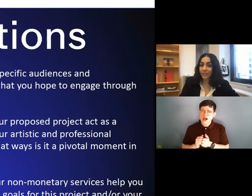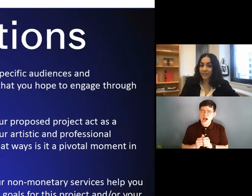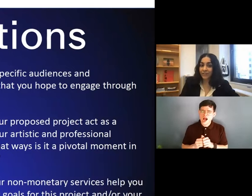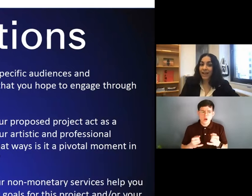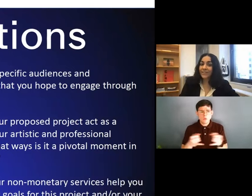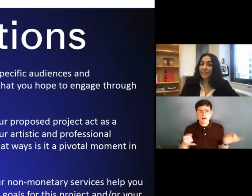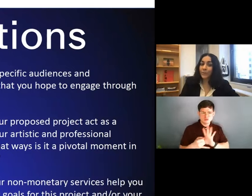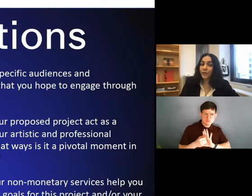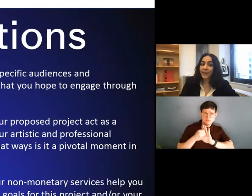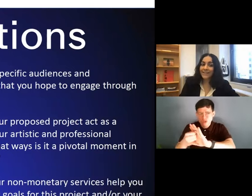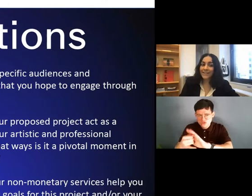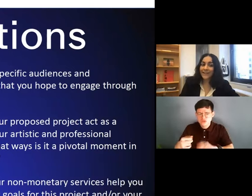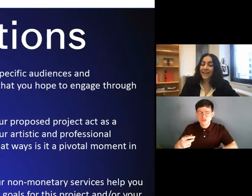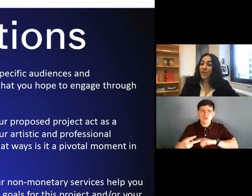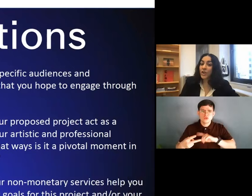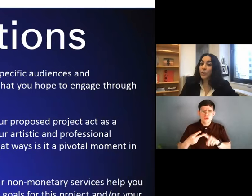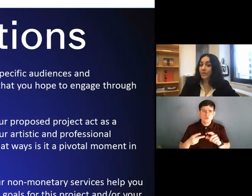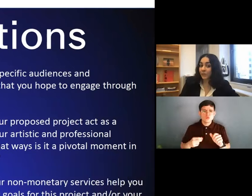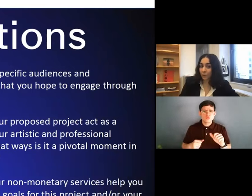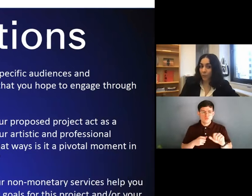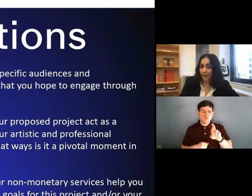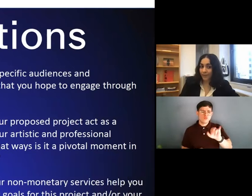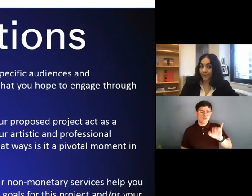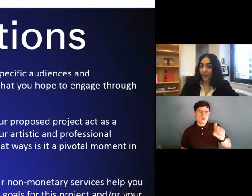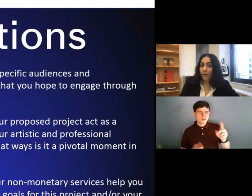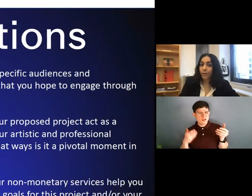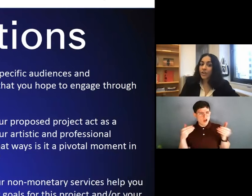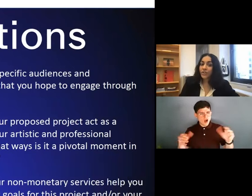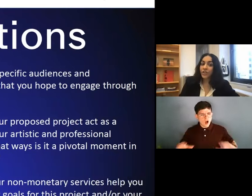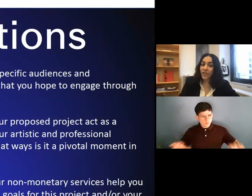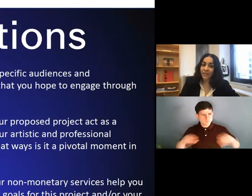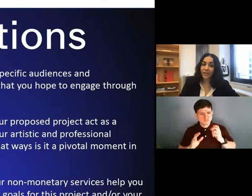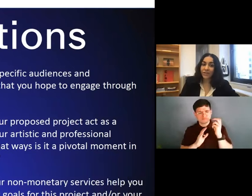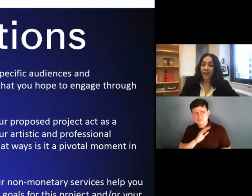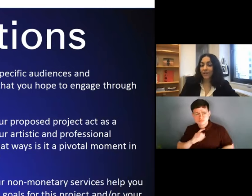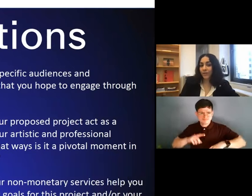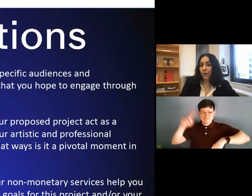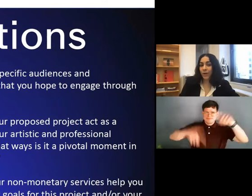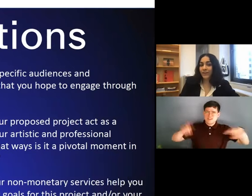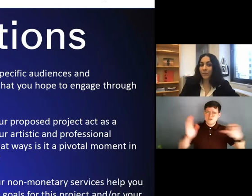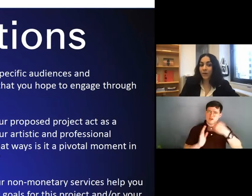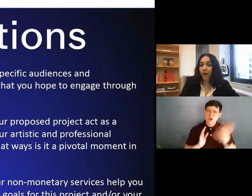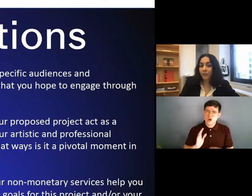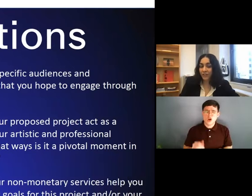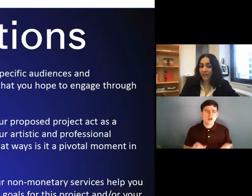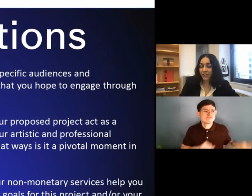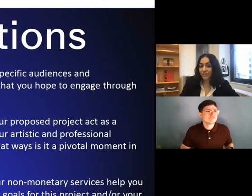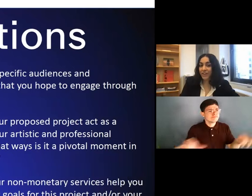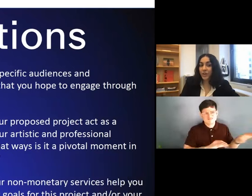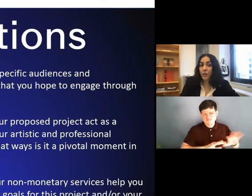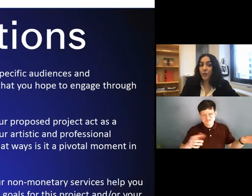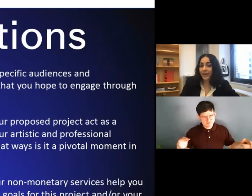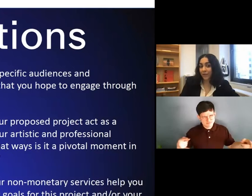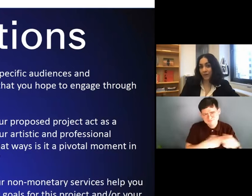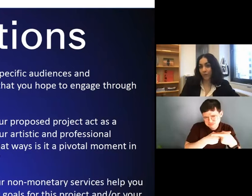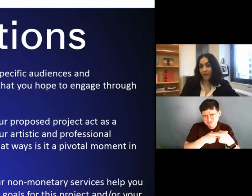taking risks, and exploring an idea in a new or different way. Projects should challenge the status quo and spark conversations in